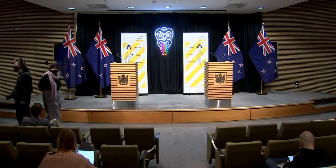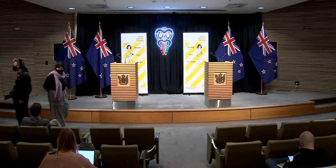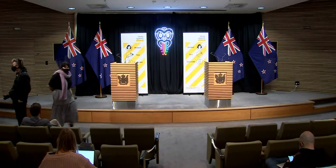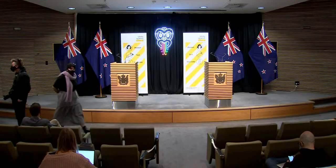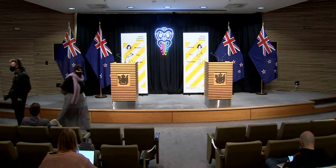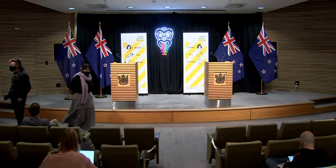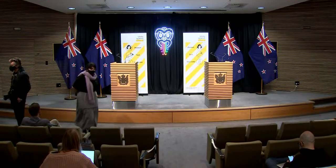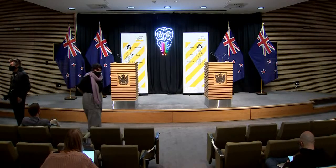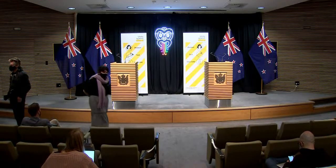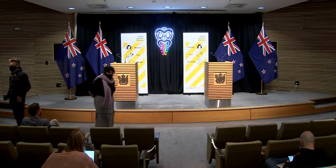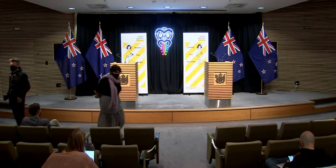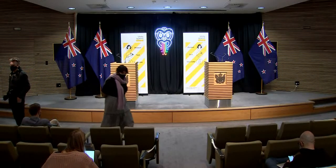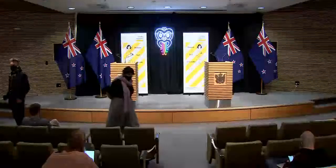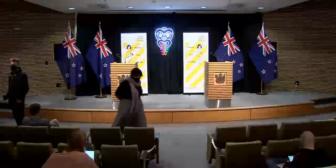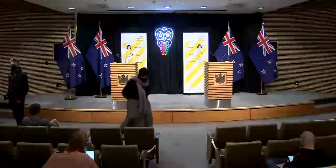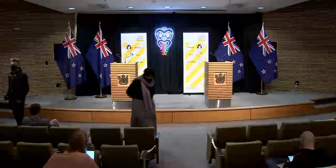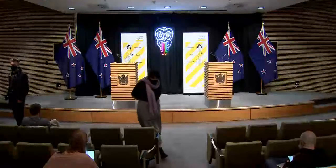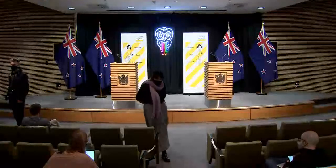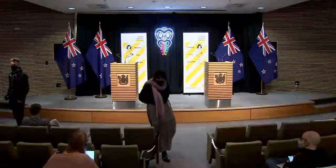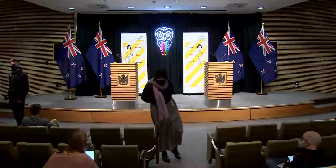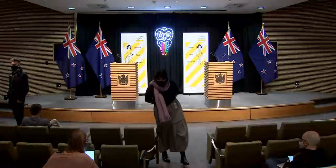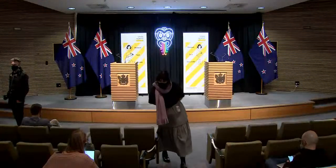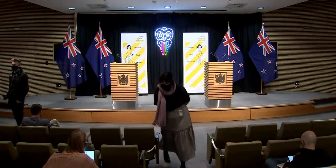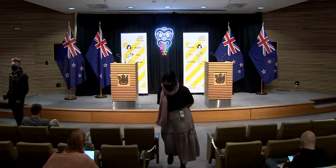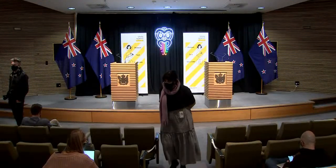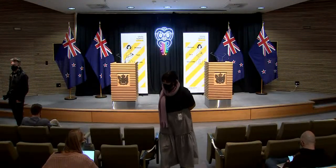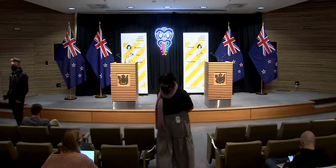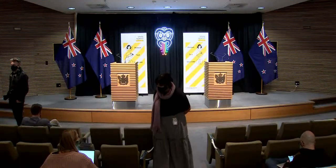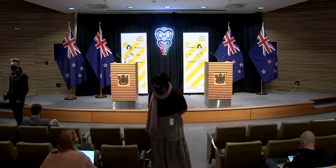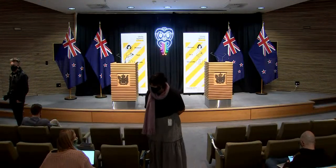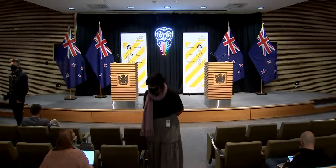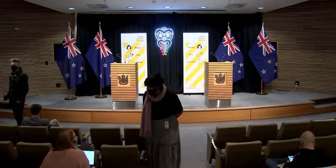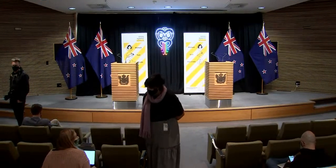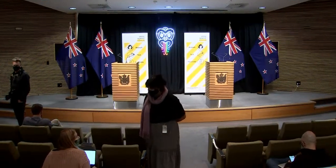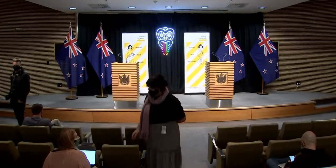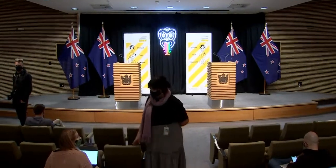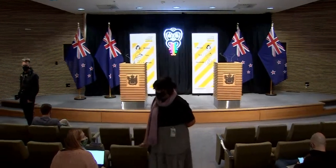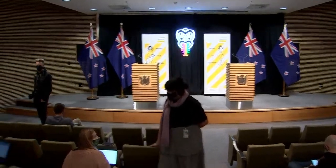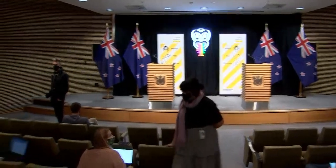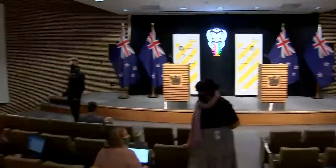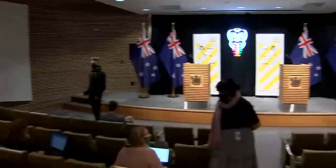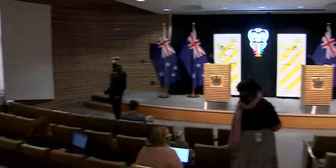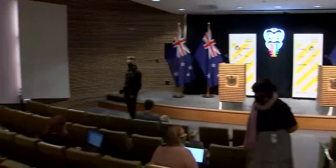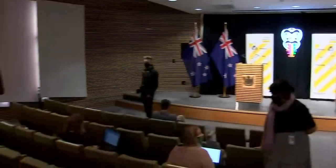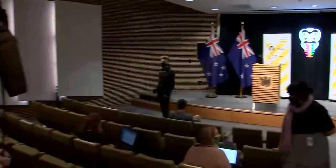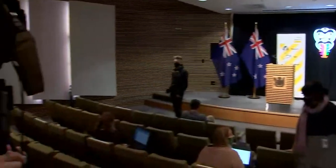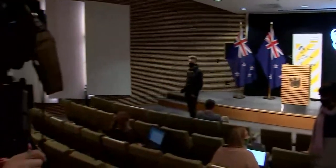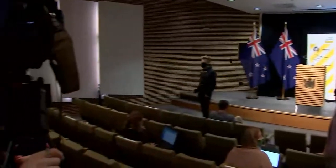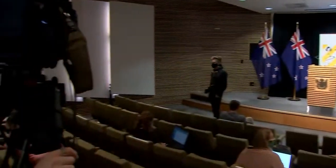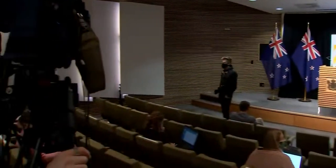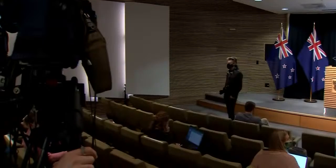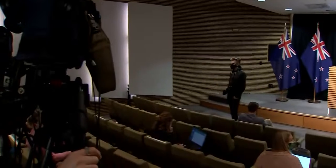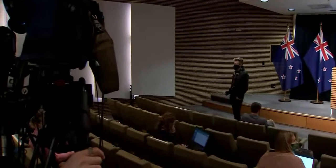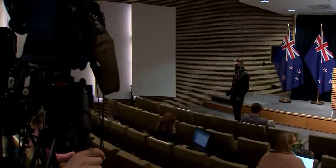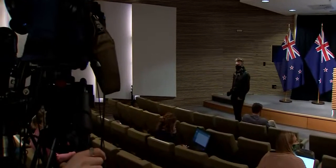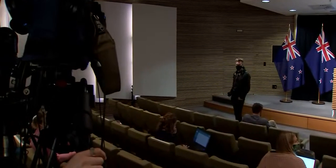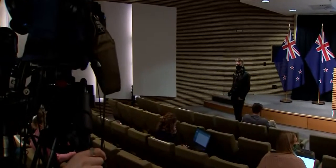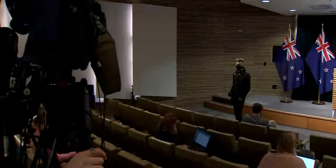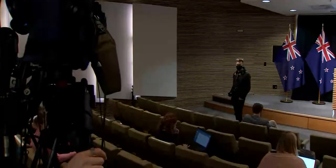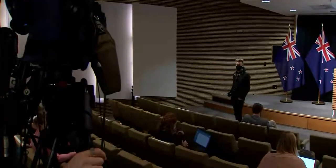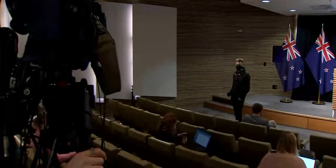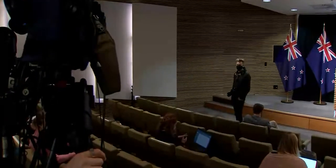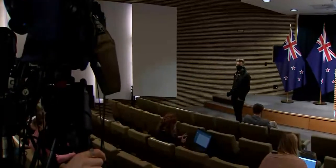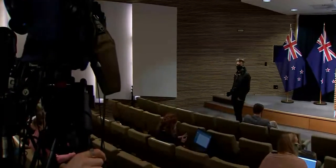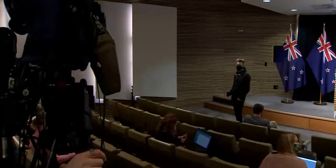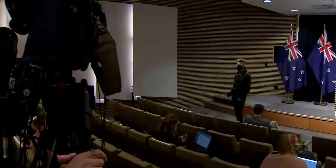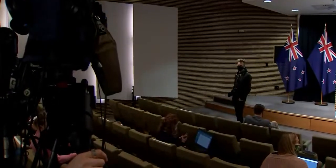Te reo irirangi o Aotearoa ko ngā pito kōrero i te kōtahi kāraka ko Marama Tipole Aho. The Deputy Prime